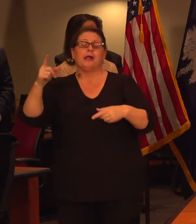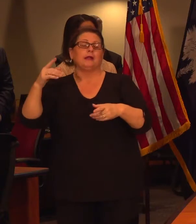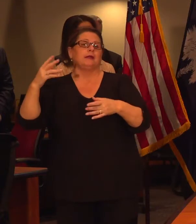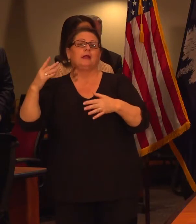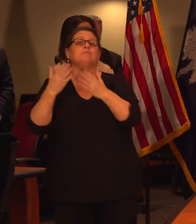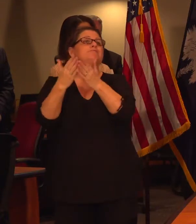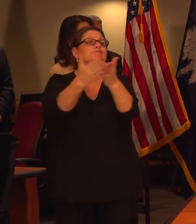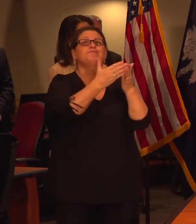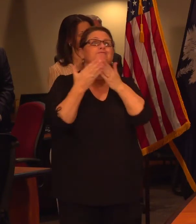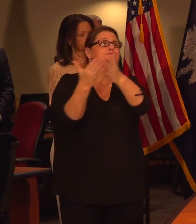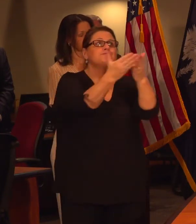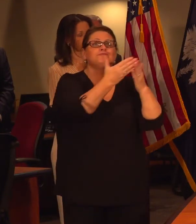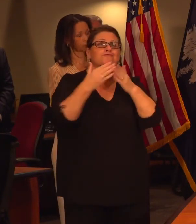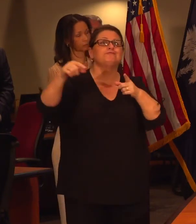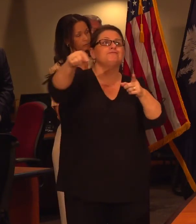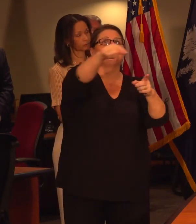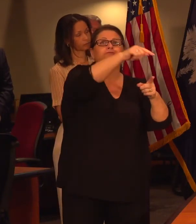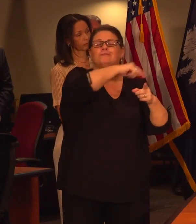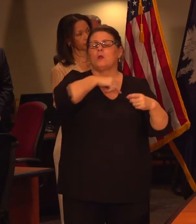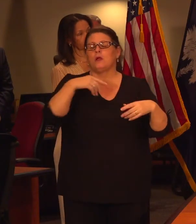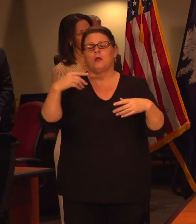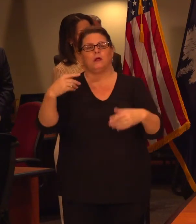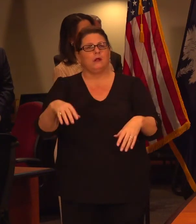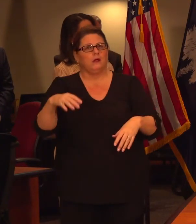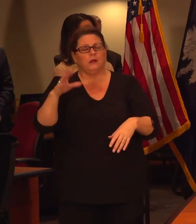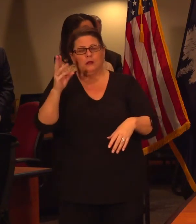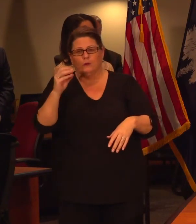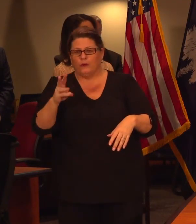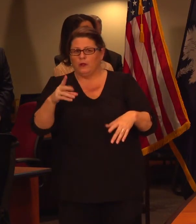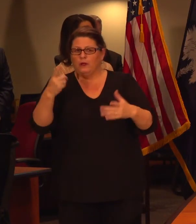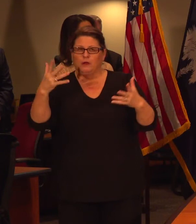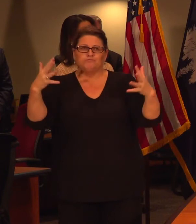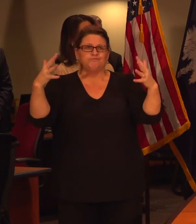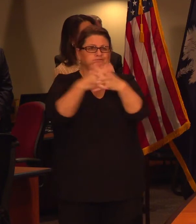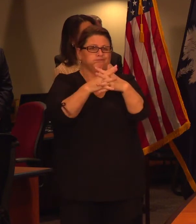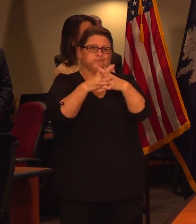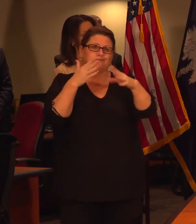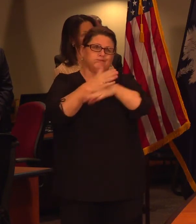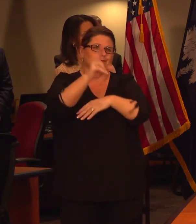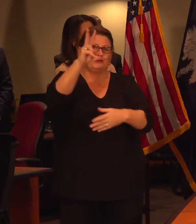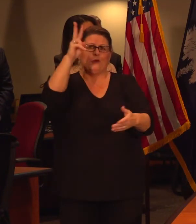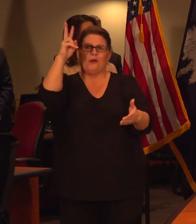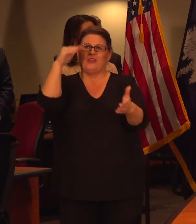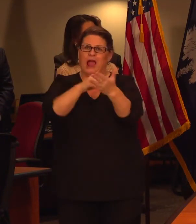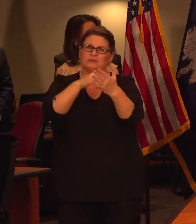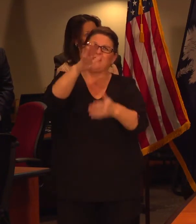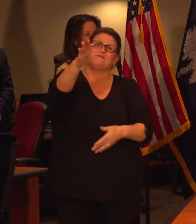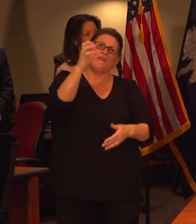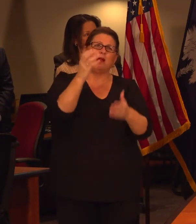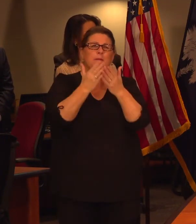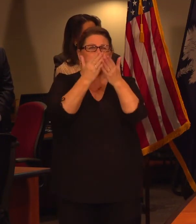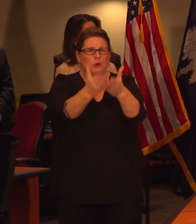mentioned earlier. They busted up over, I think, 2,500 boats that were out